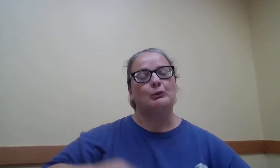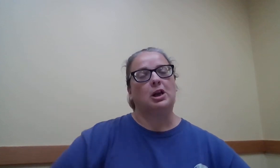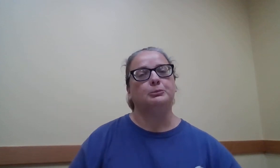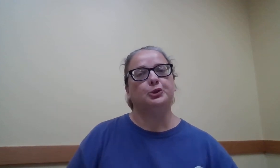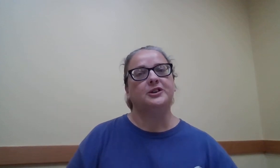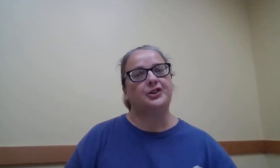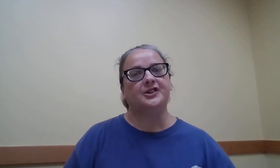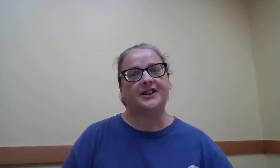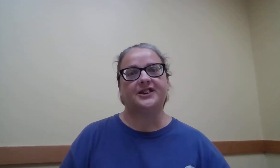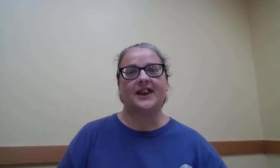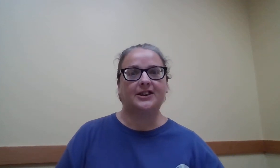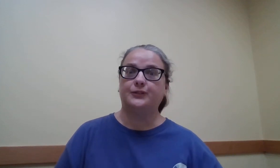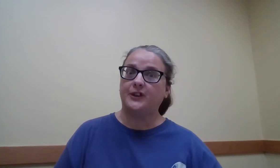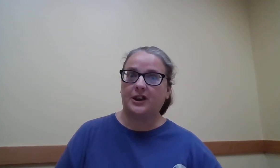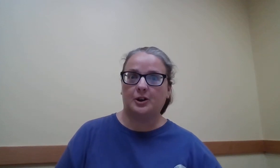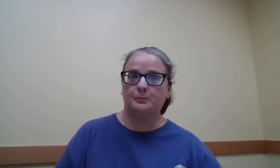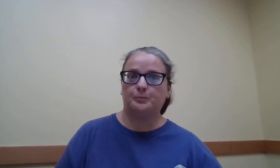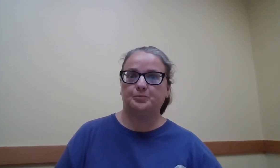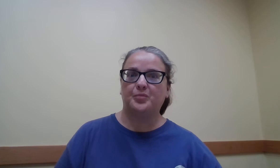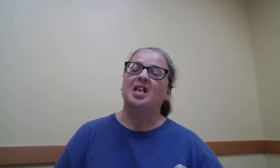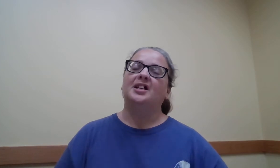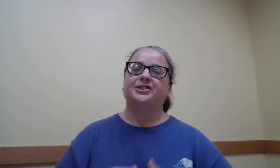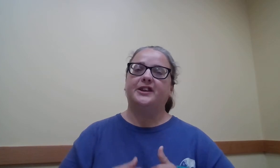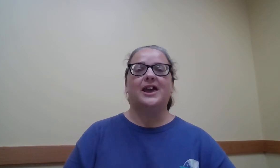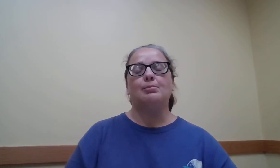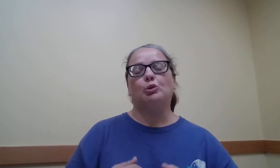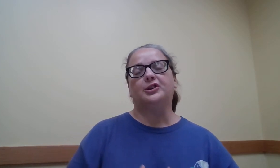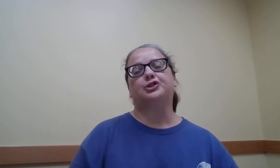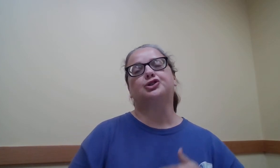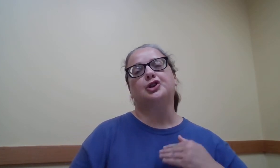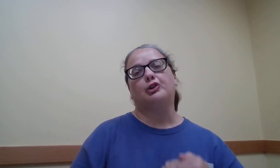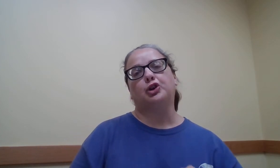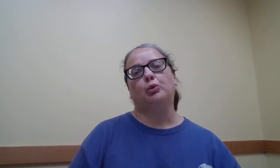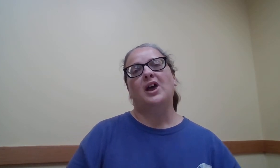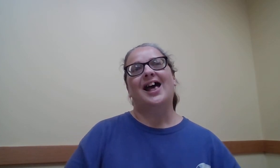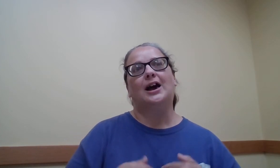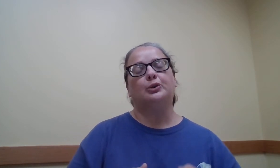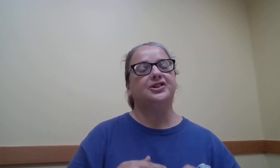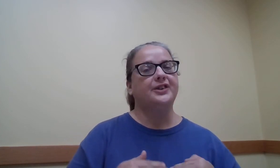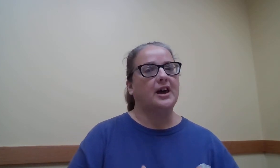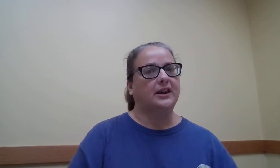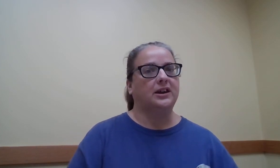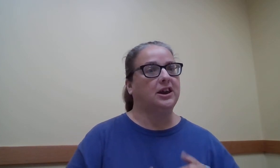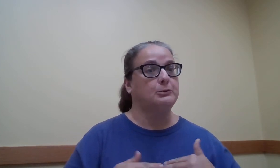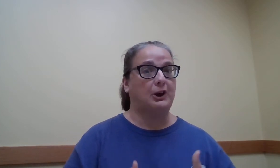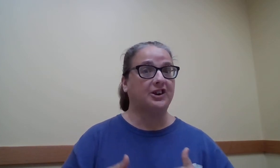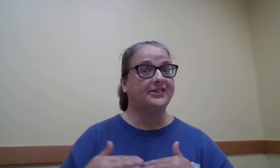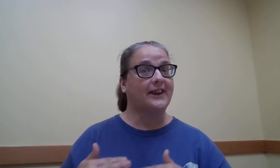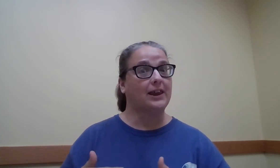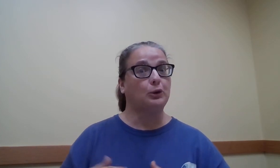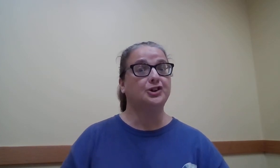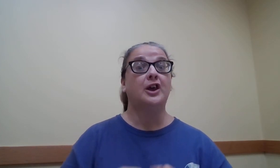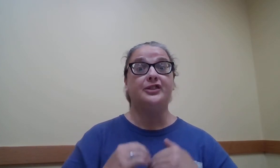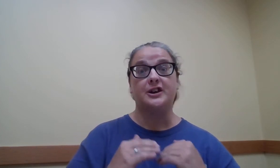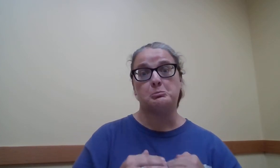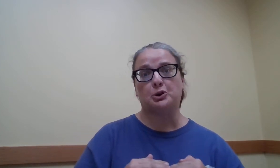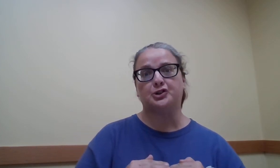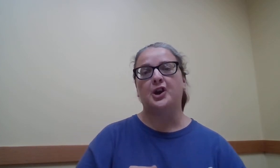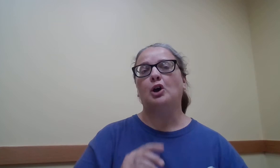and welcome to another Dancing Hands video. Today I'm going to show you how to sign in American Sign Language the numbers, going